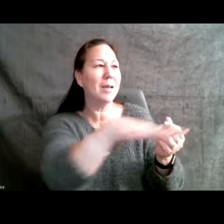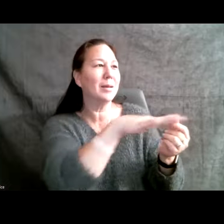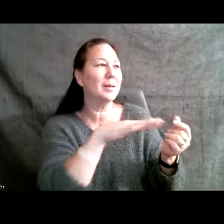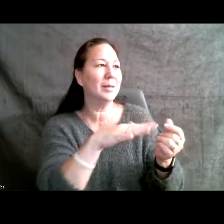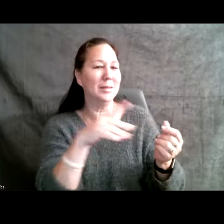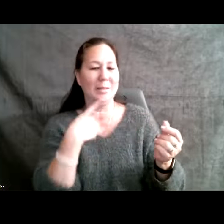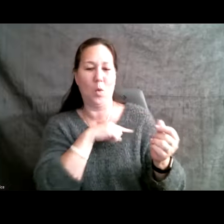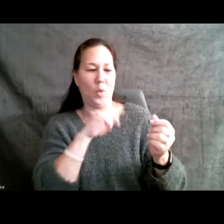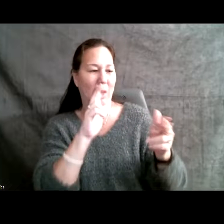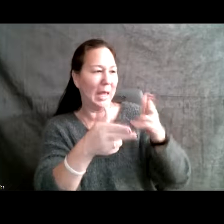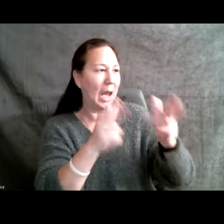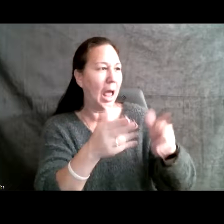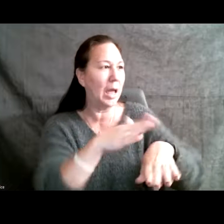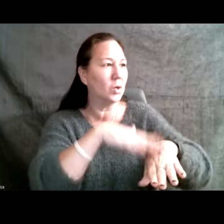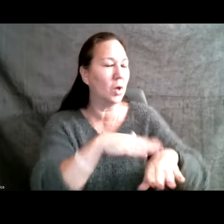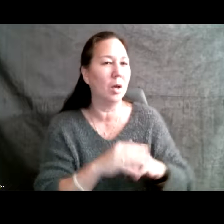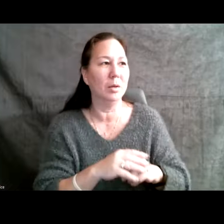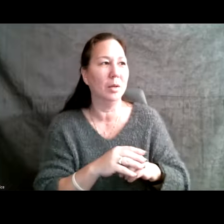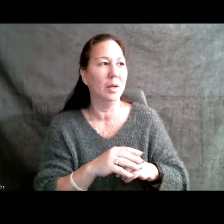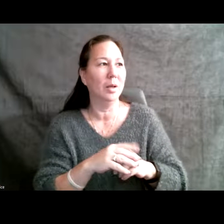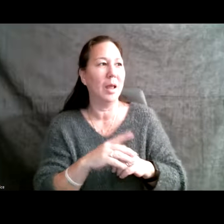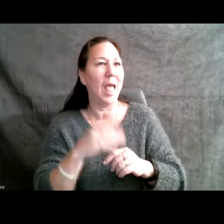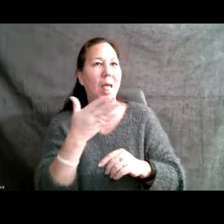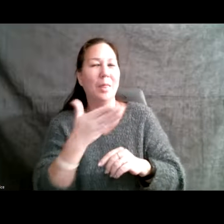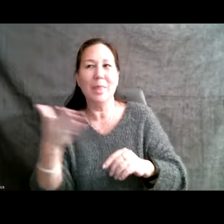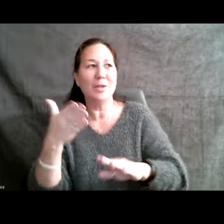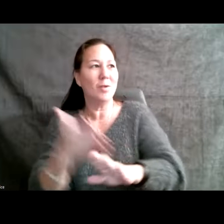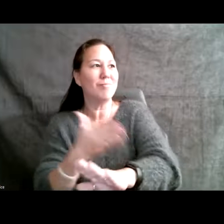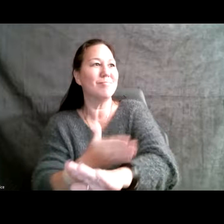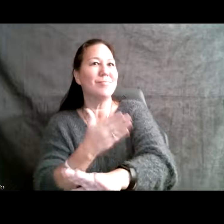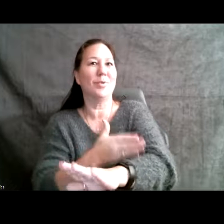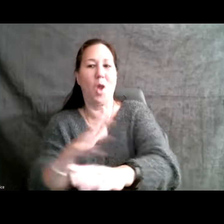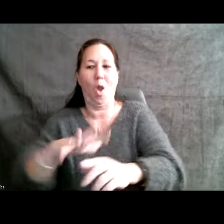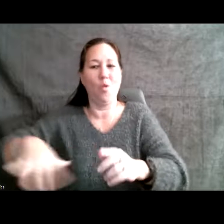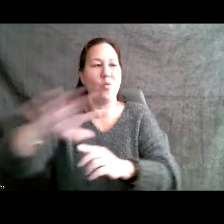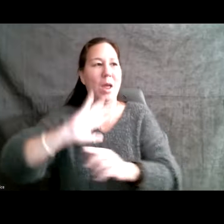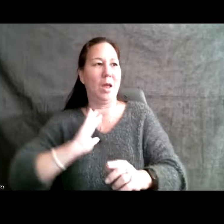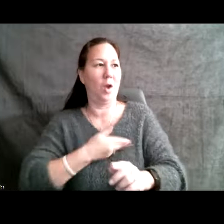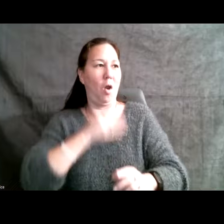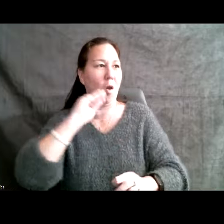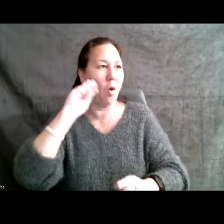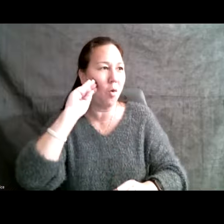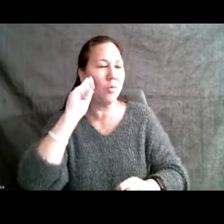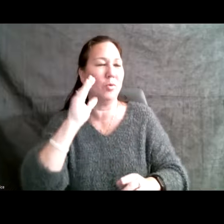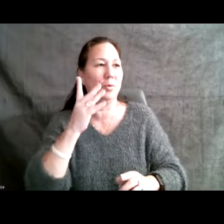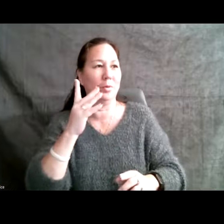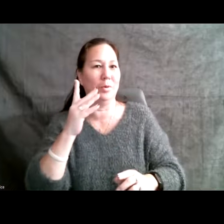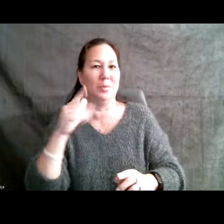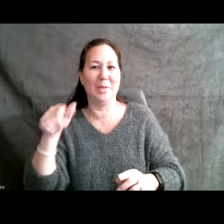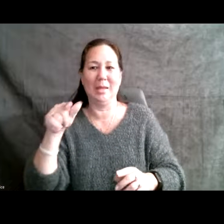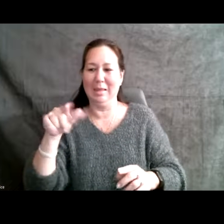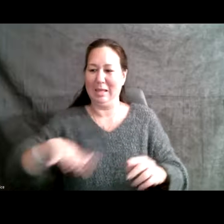being built all over our traditional homelands currently, and these fields are taking 300 acres